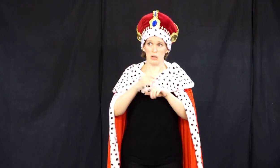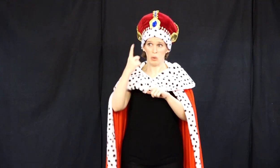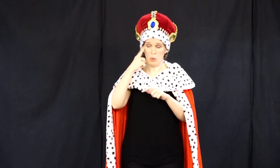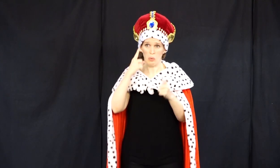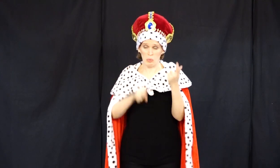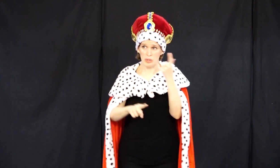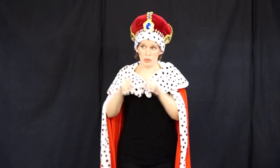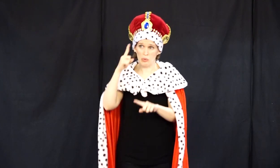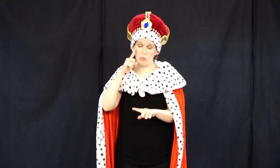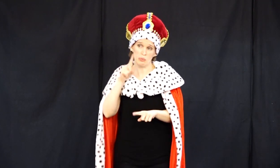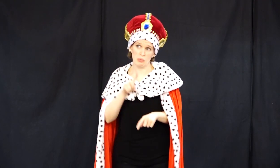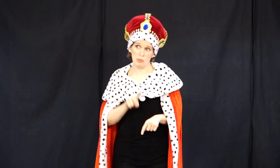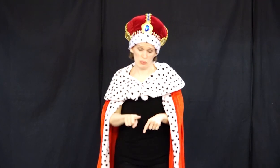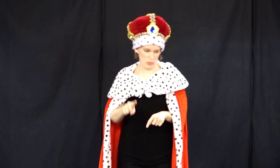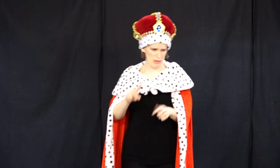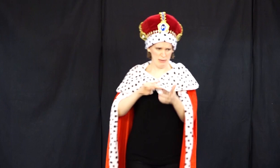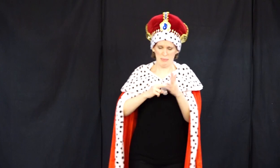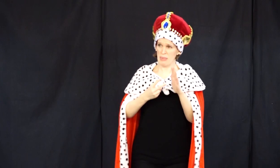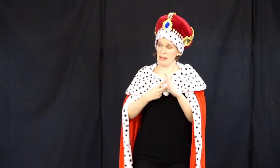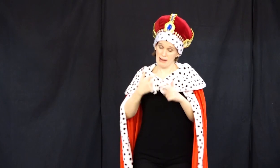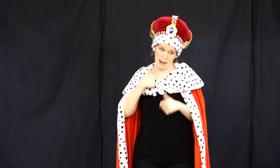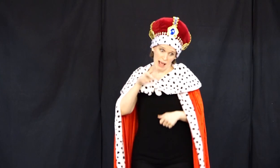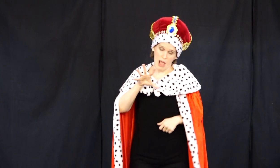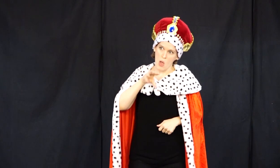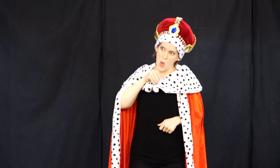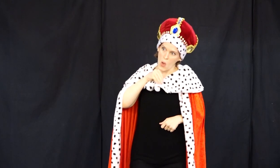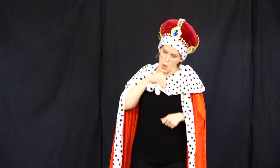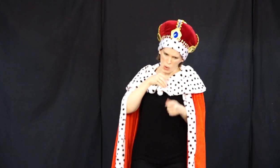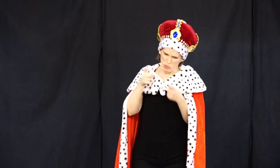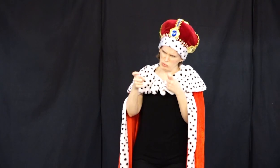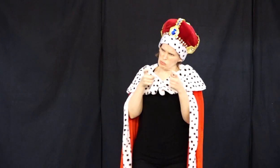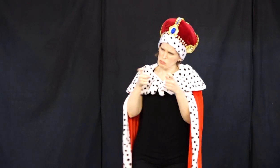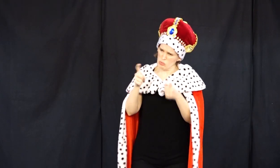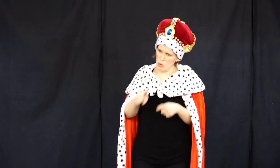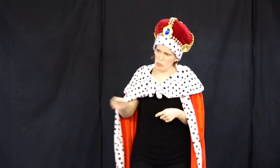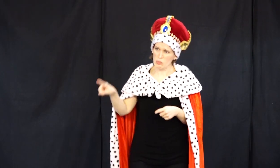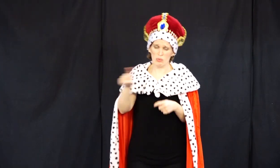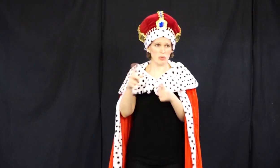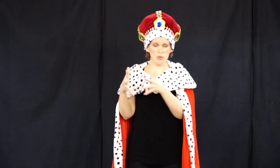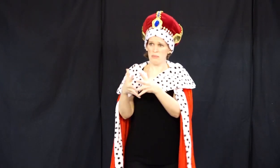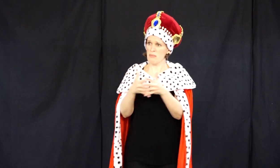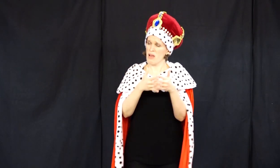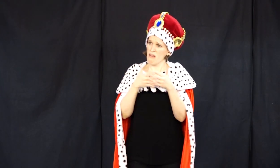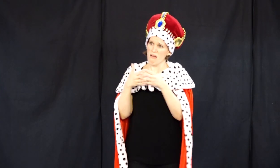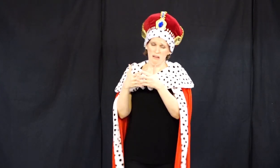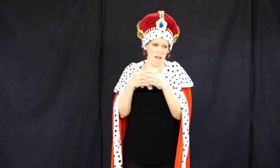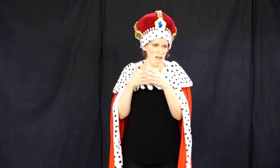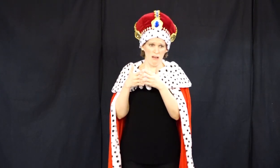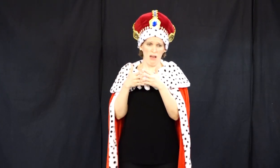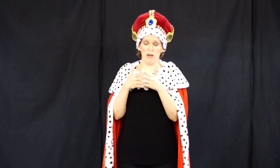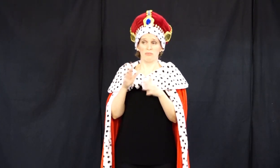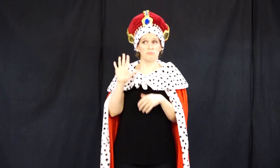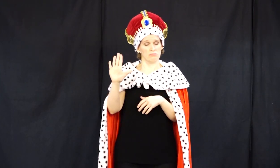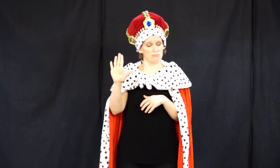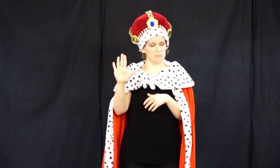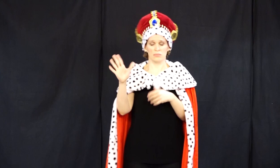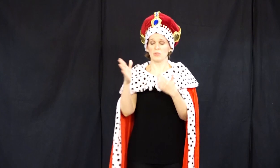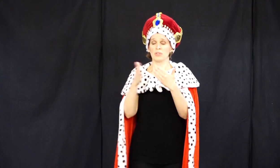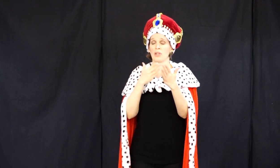you went away. You were mine to subdue. Well, even despite our